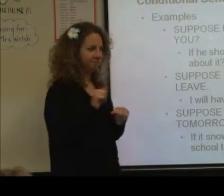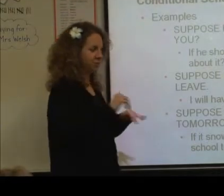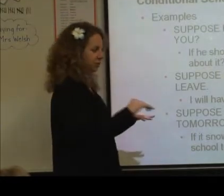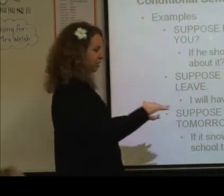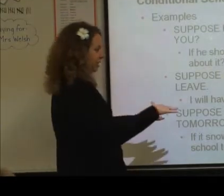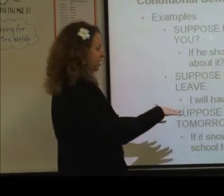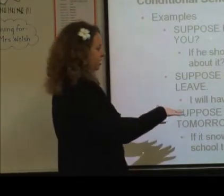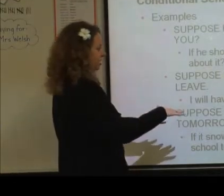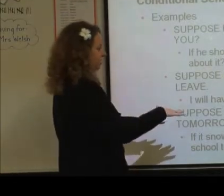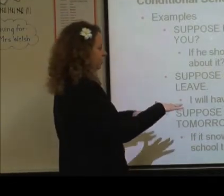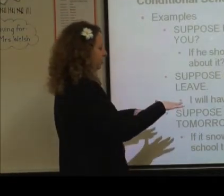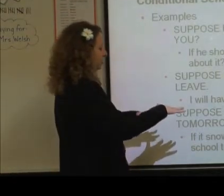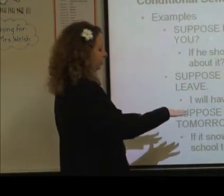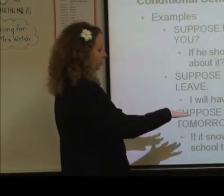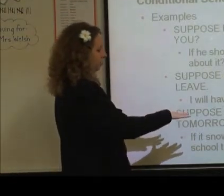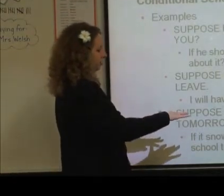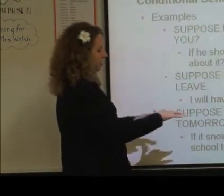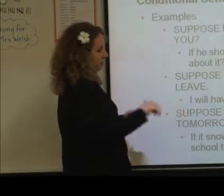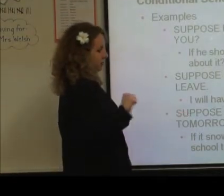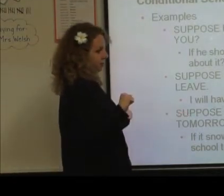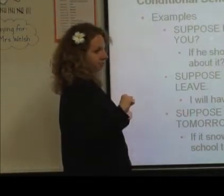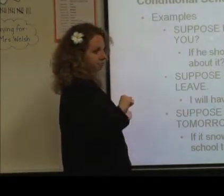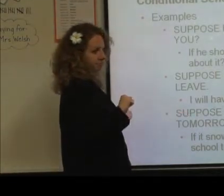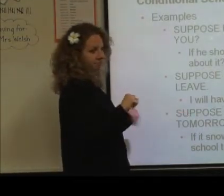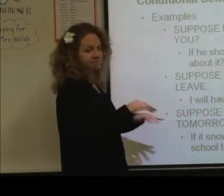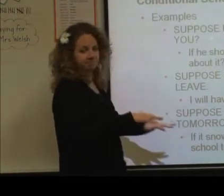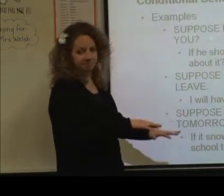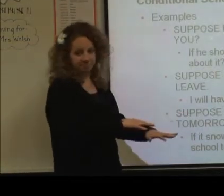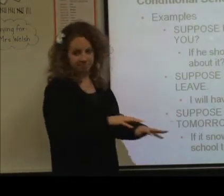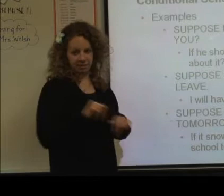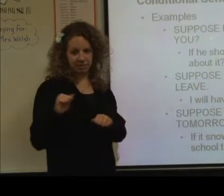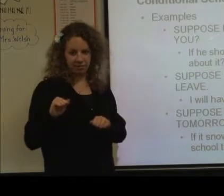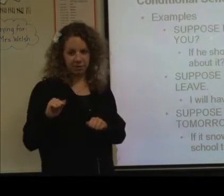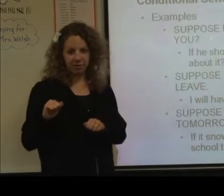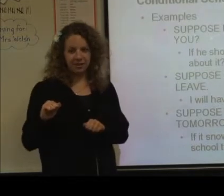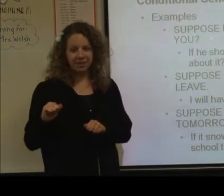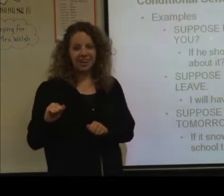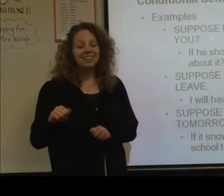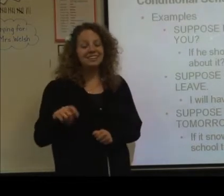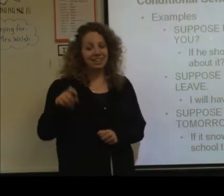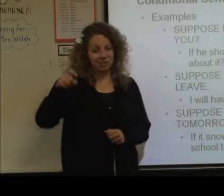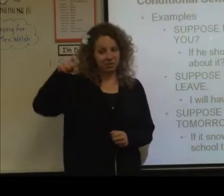So it's like if you were going to grab your stuff. No, wait, but isn't this also need? Yes, so